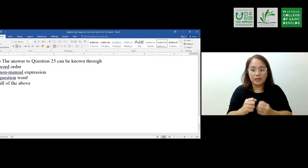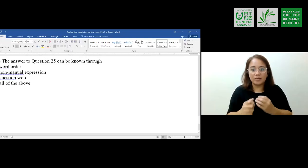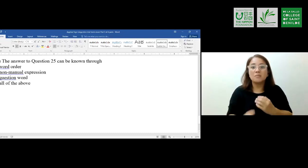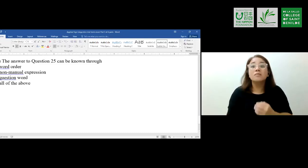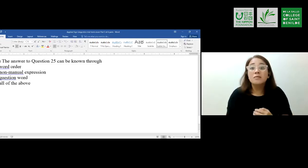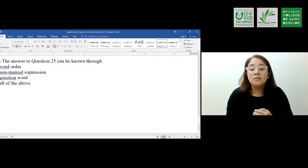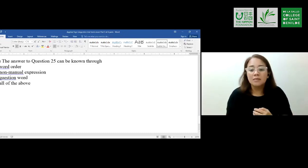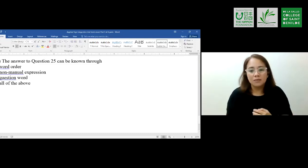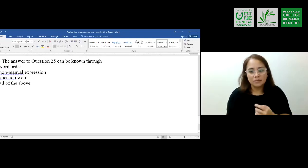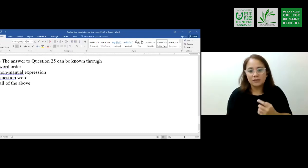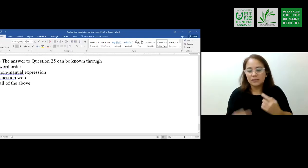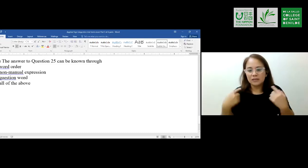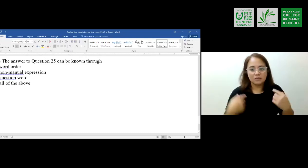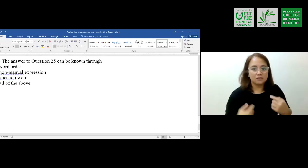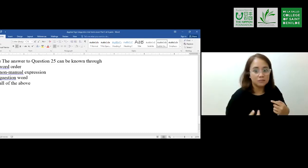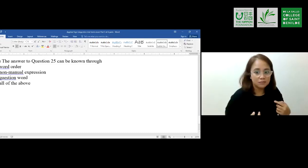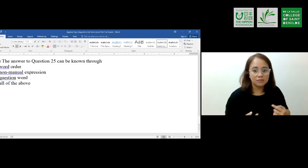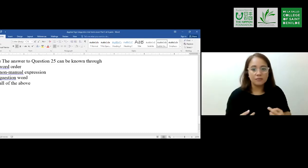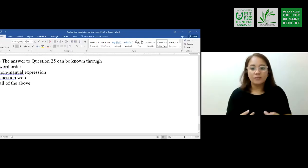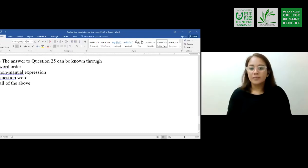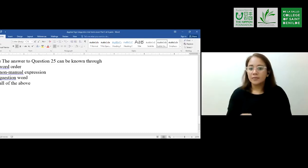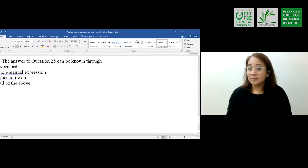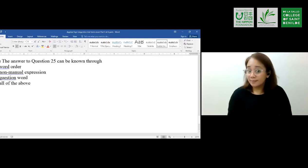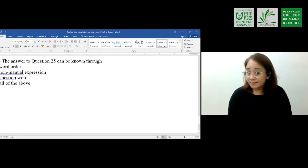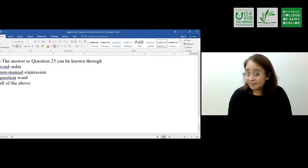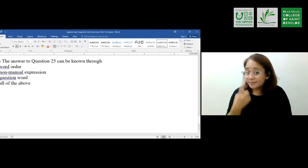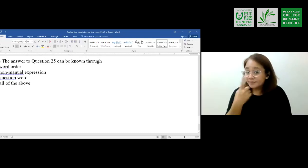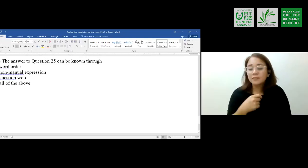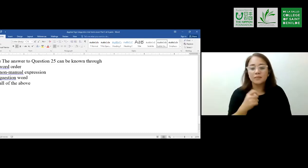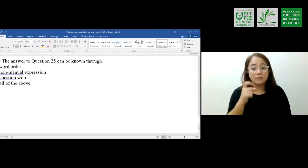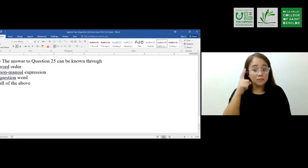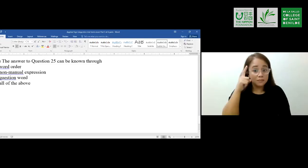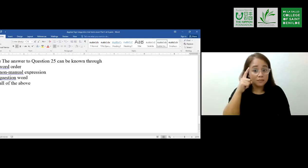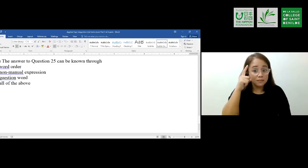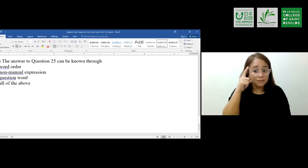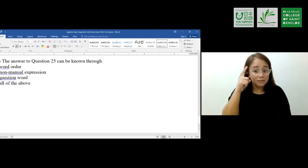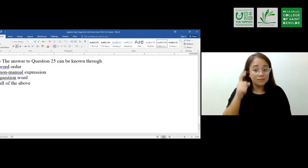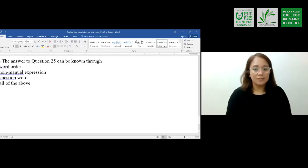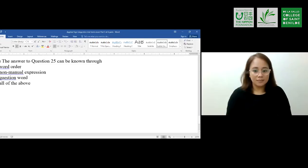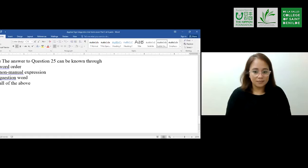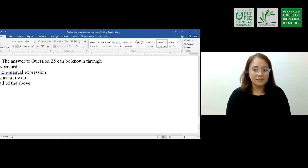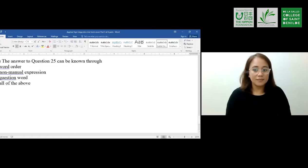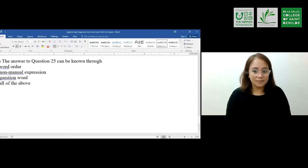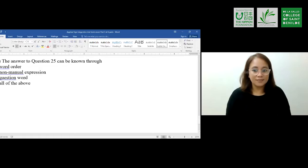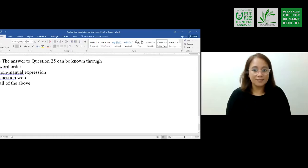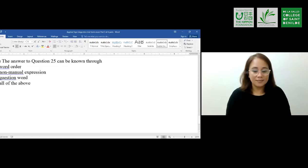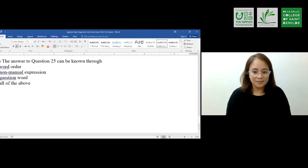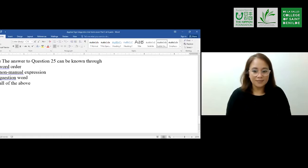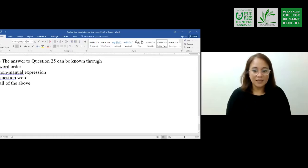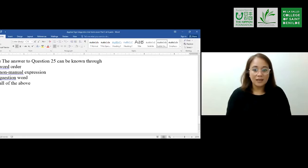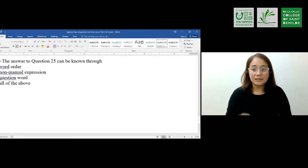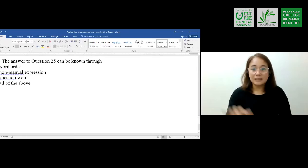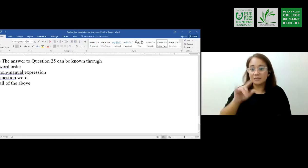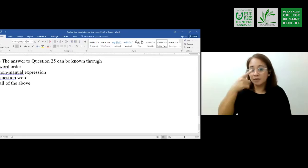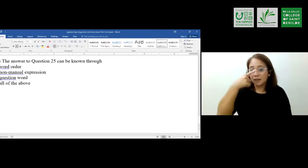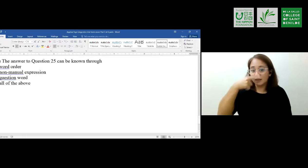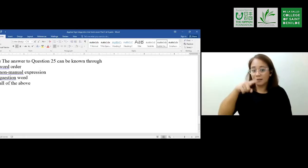shoulders, can be face, can be eyebrows. Like in Thailand, you can